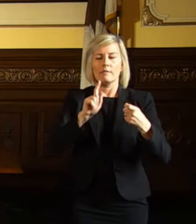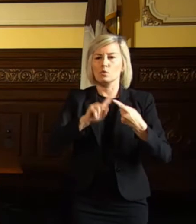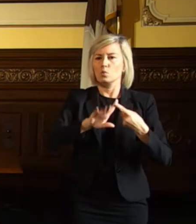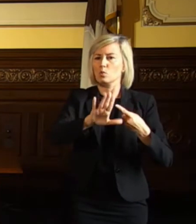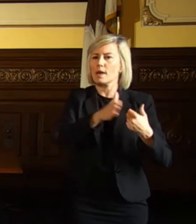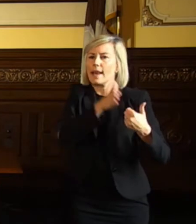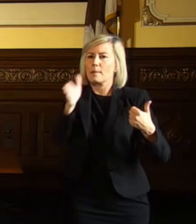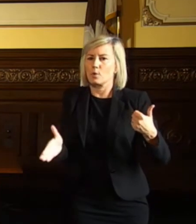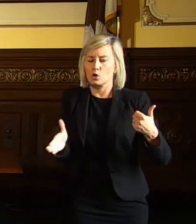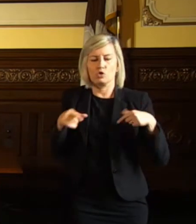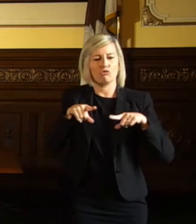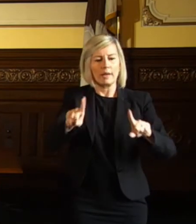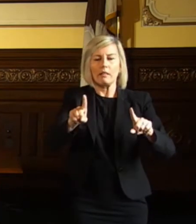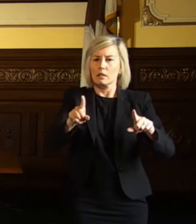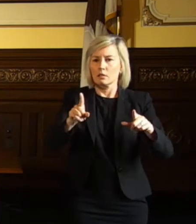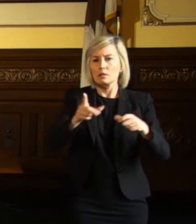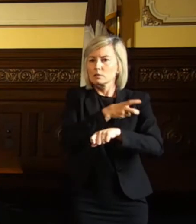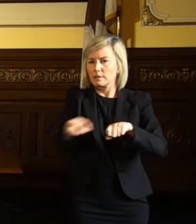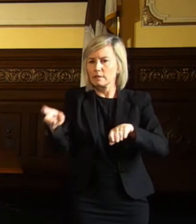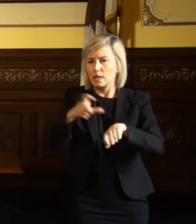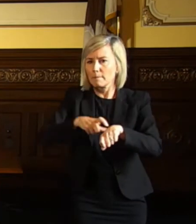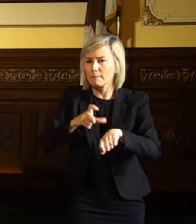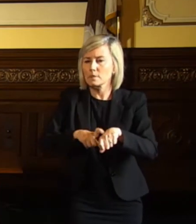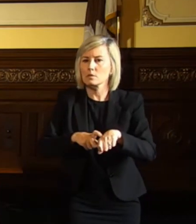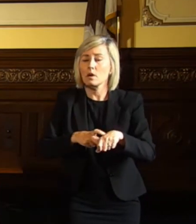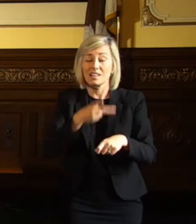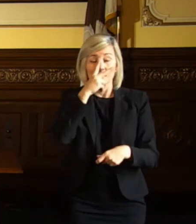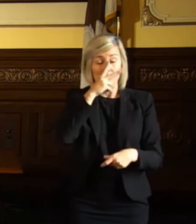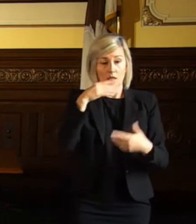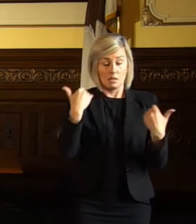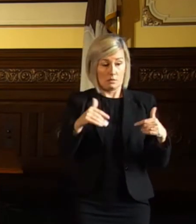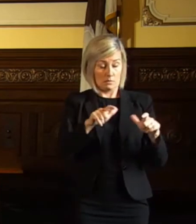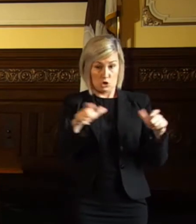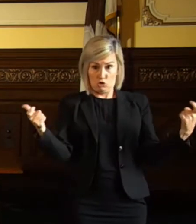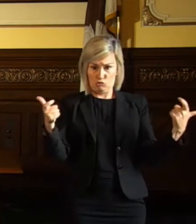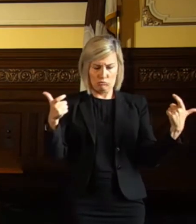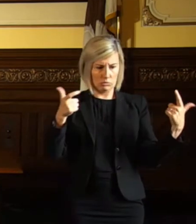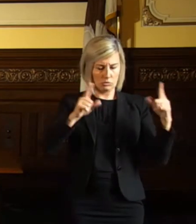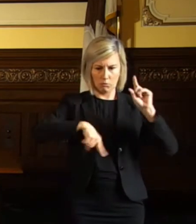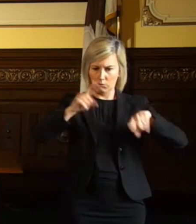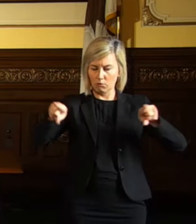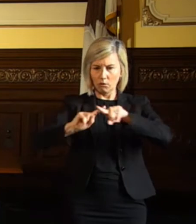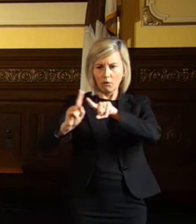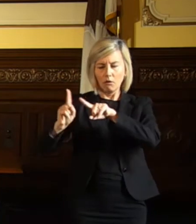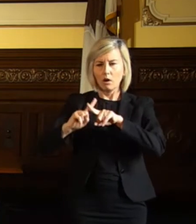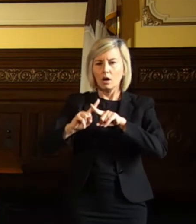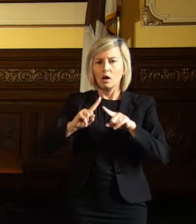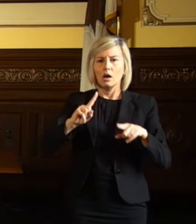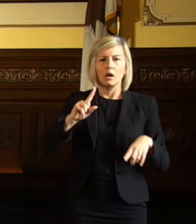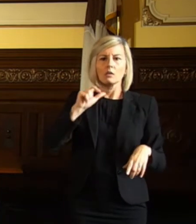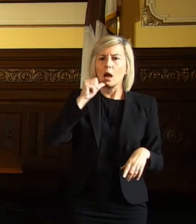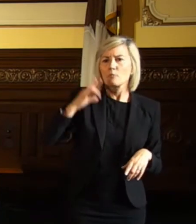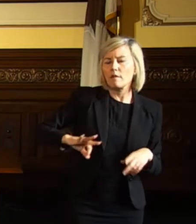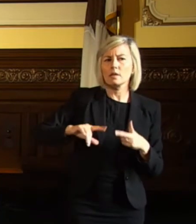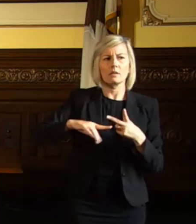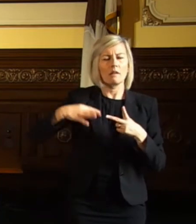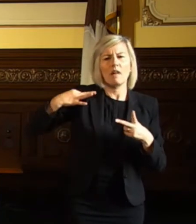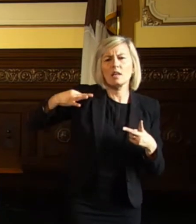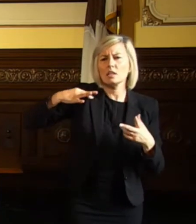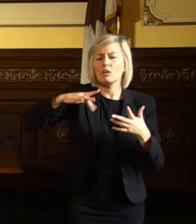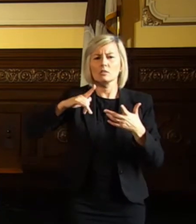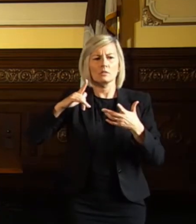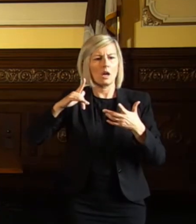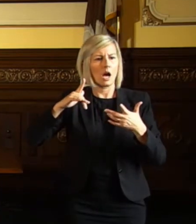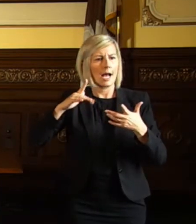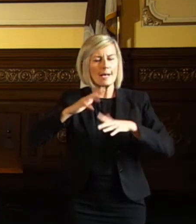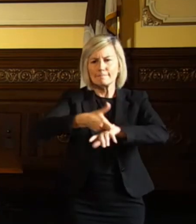trying times, and more so to see the vast network of nonprofits and volunteers who are on the ground serving